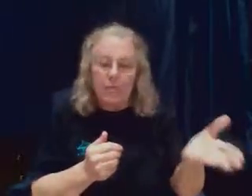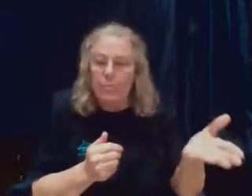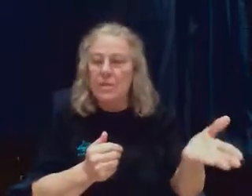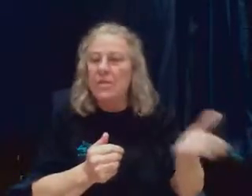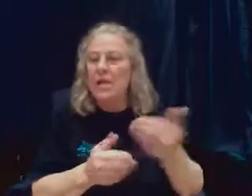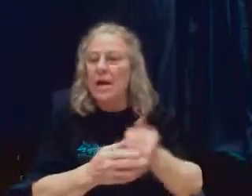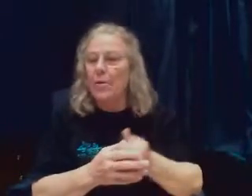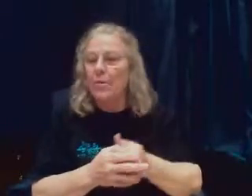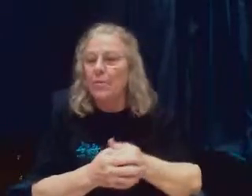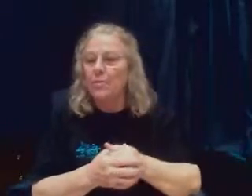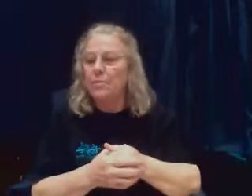but there.